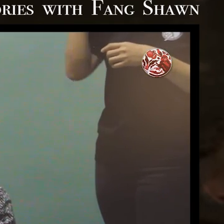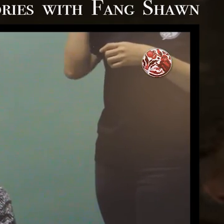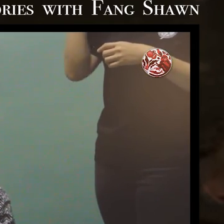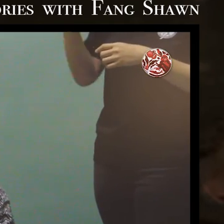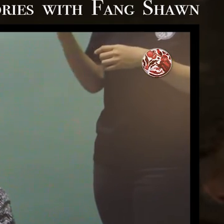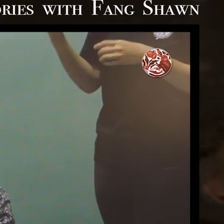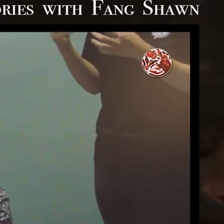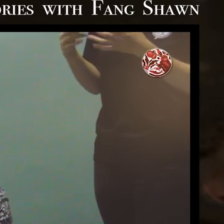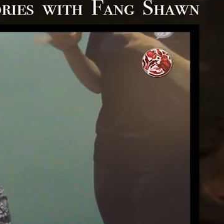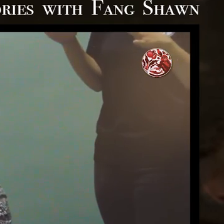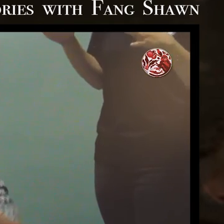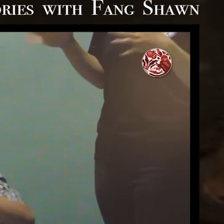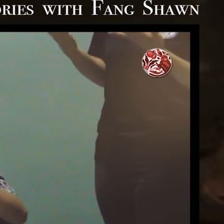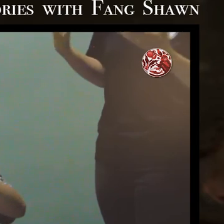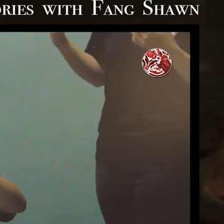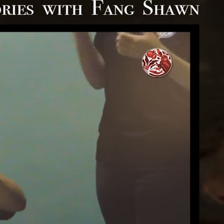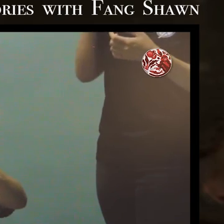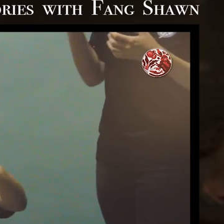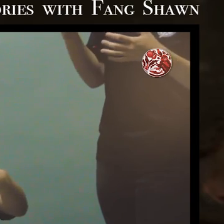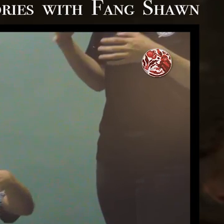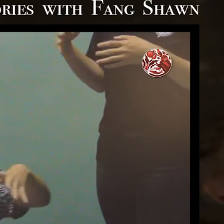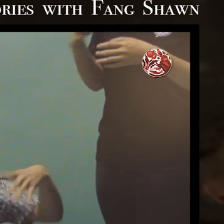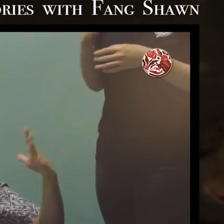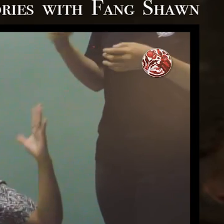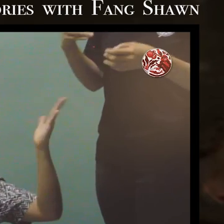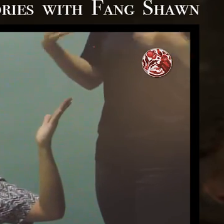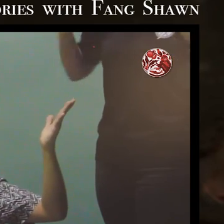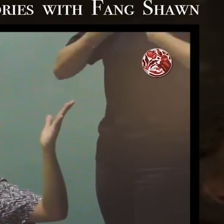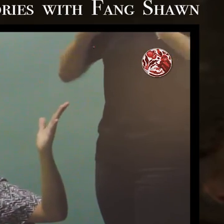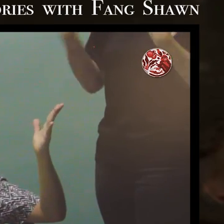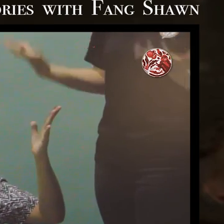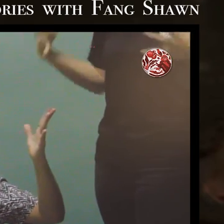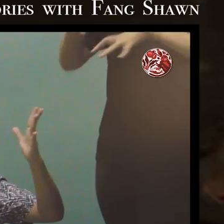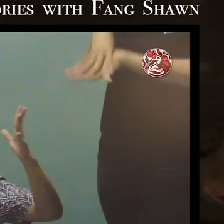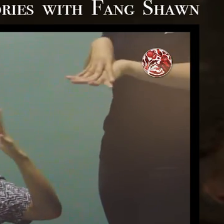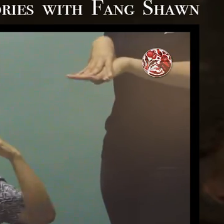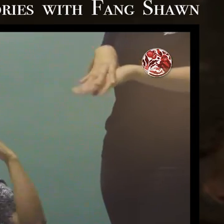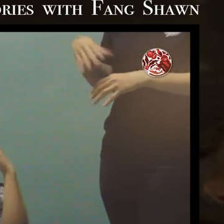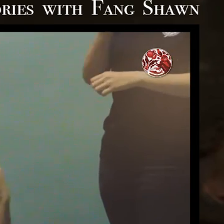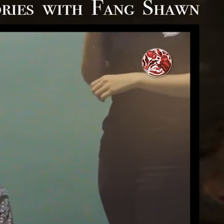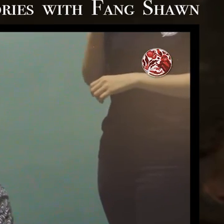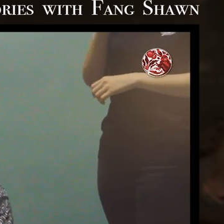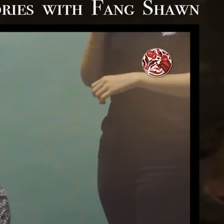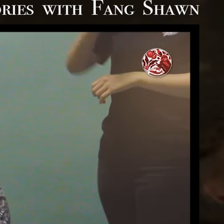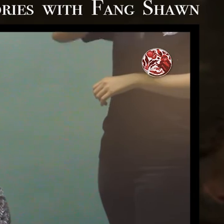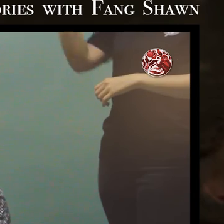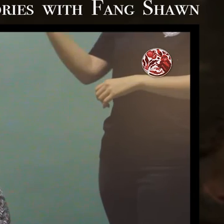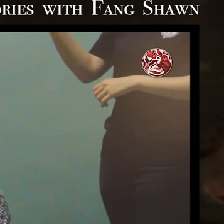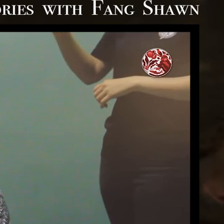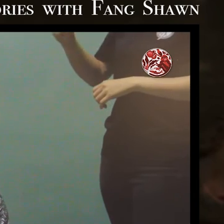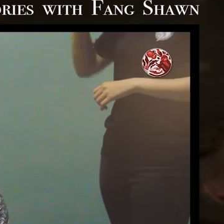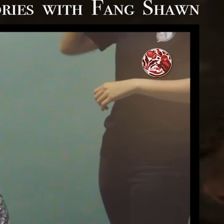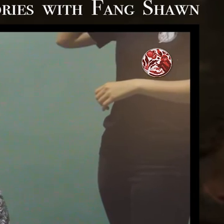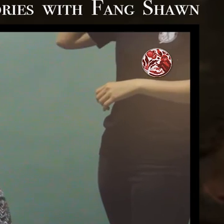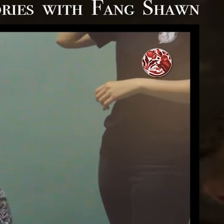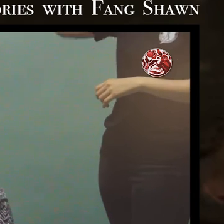online. Okay, it may seem small, like your power itself may seem small as compared to the government. But you know, I think we all have to remember that we have our